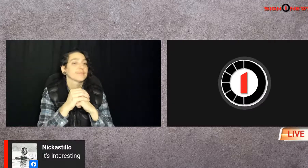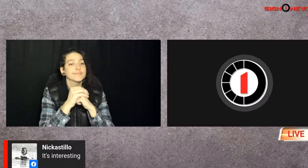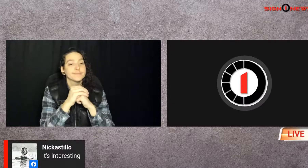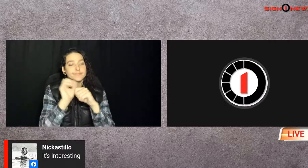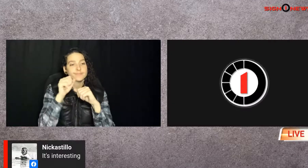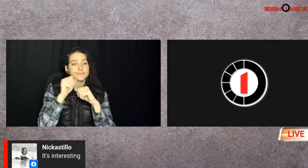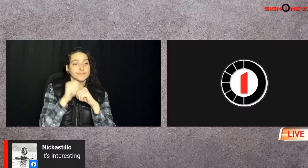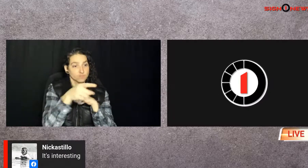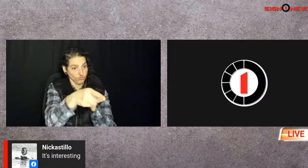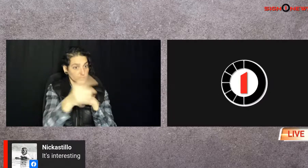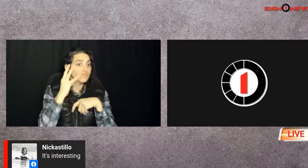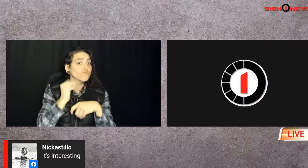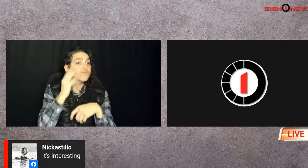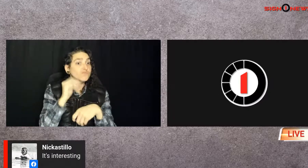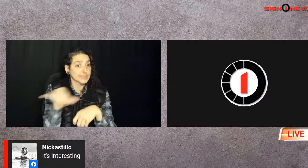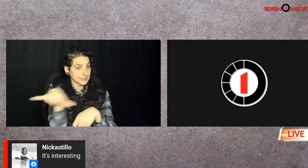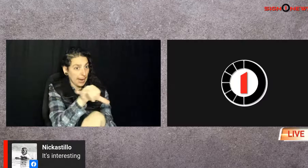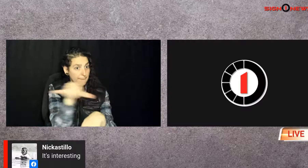Yes, it is interesting.